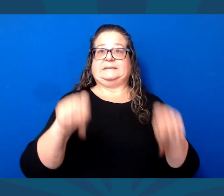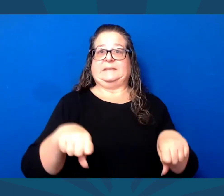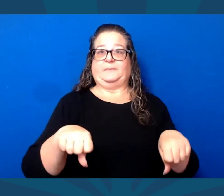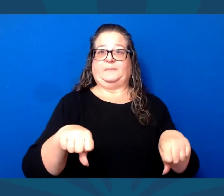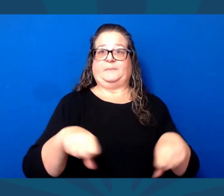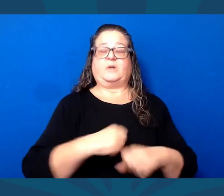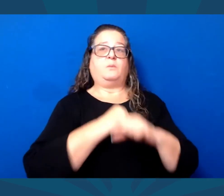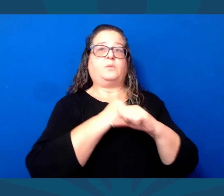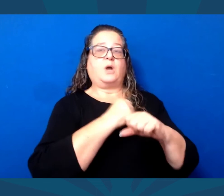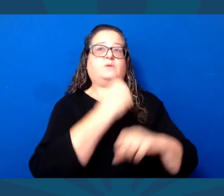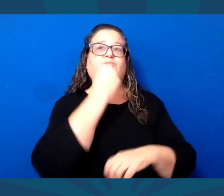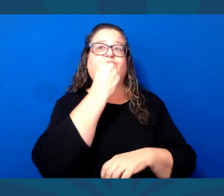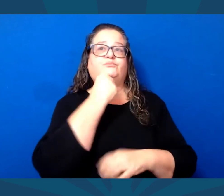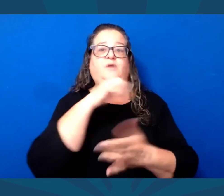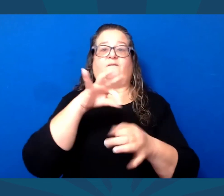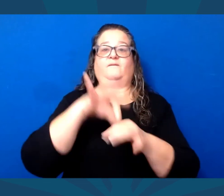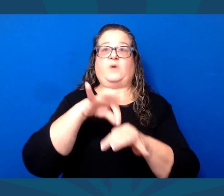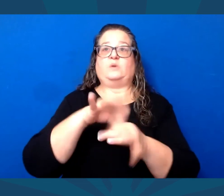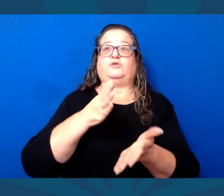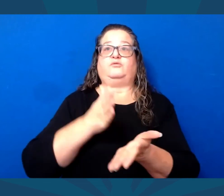the nuclear family.